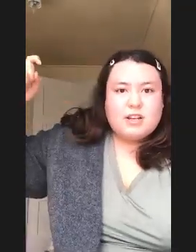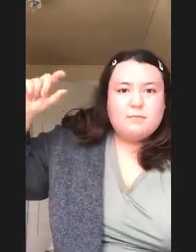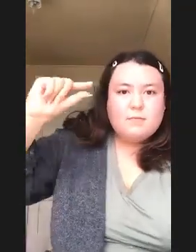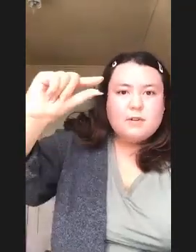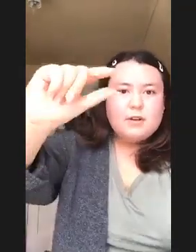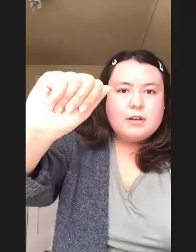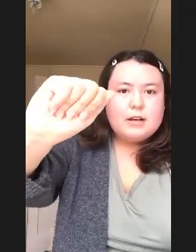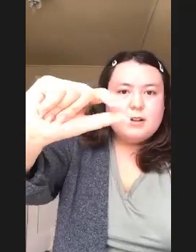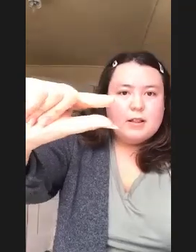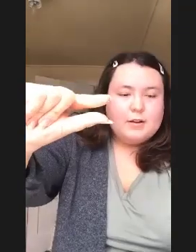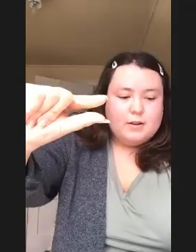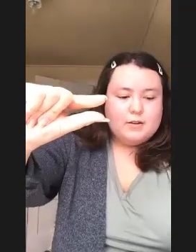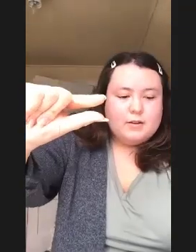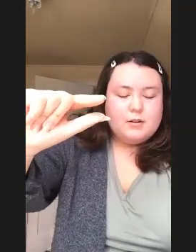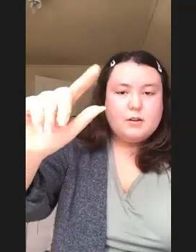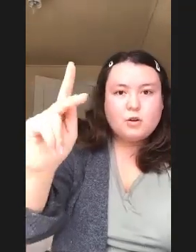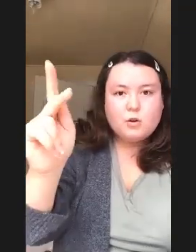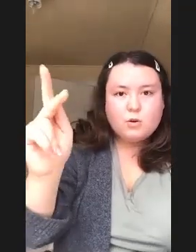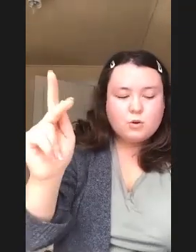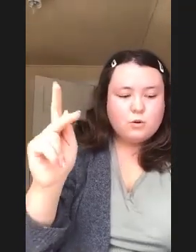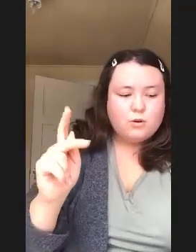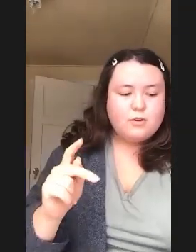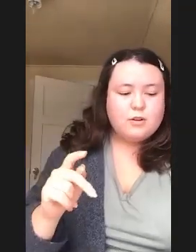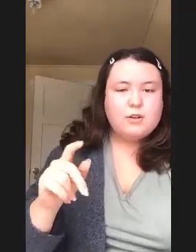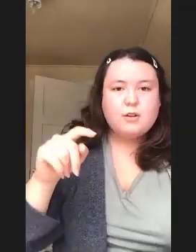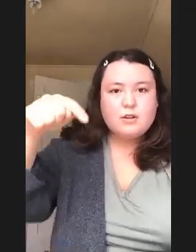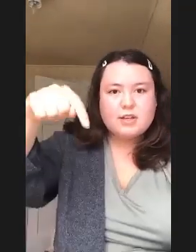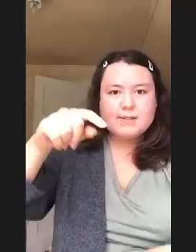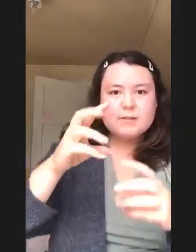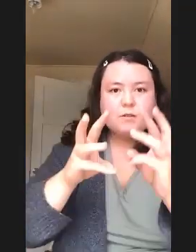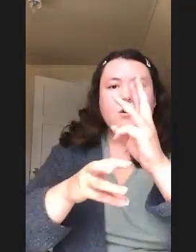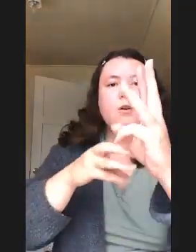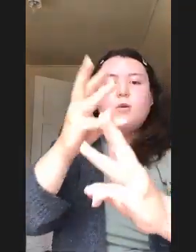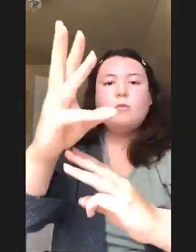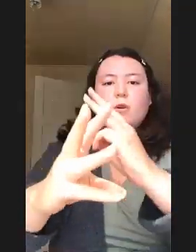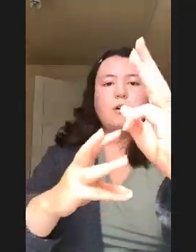Dream a little, Kulu. This world